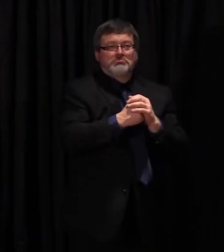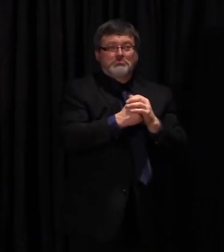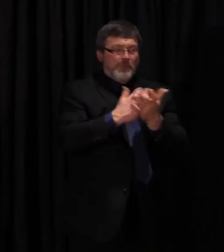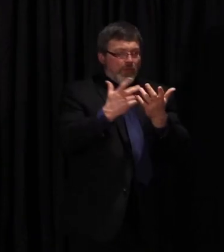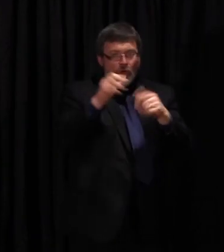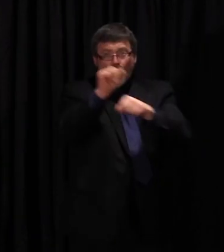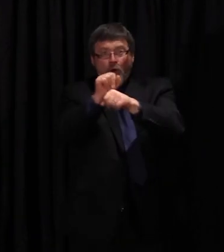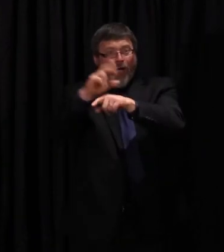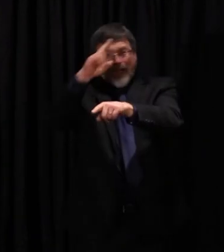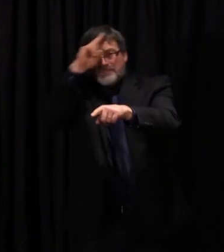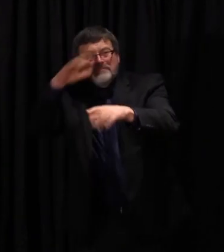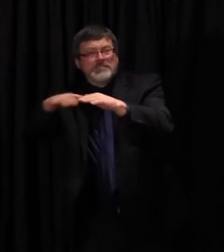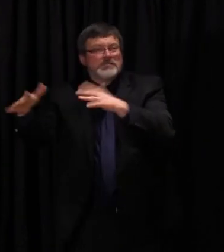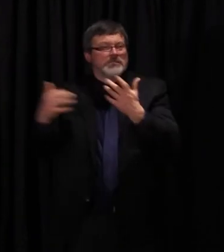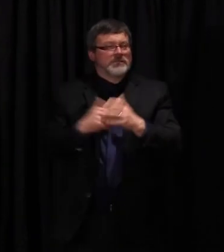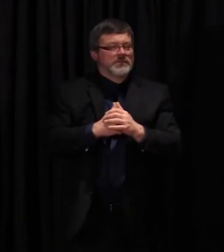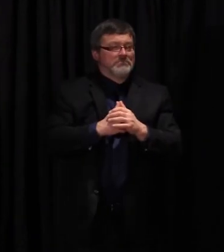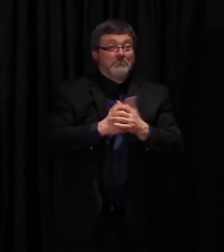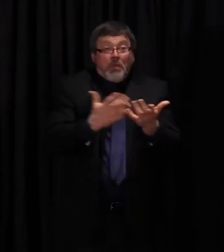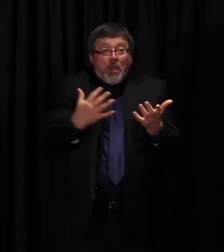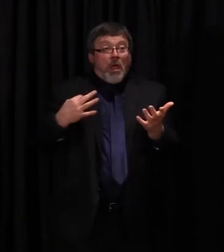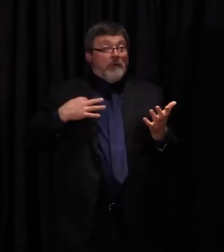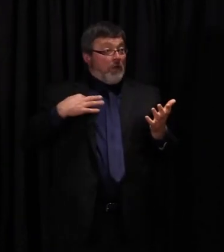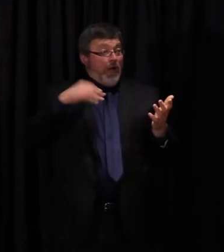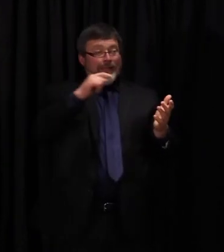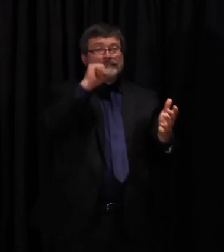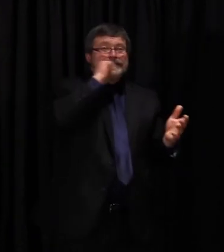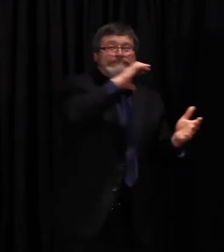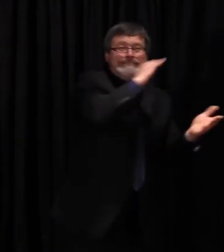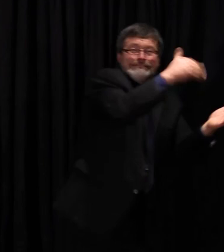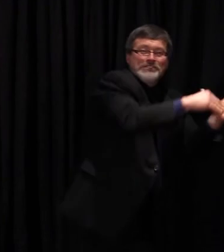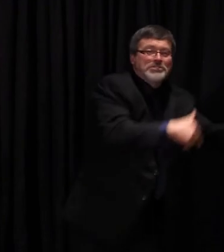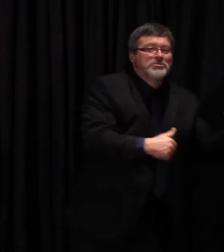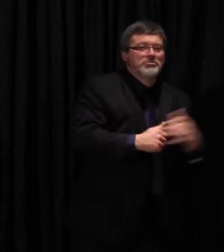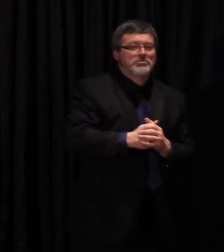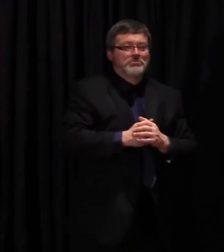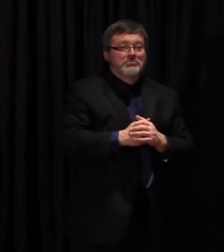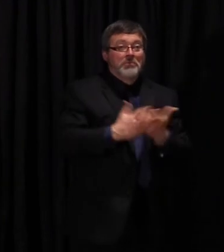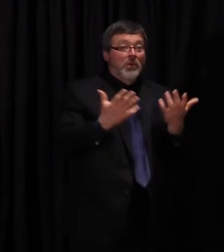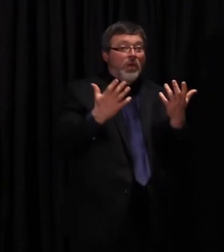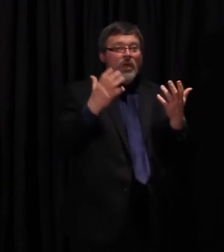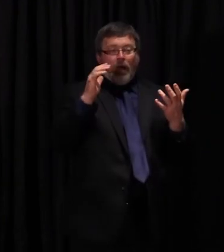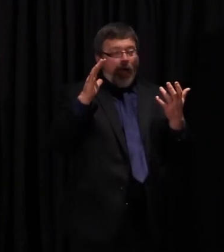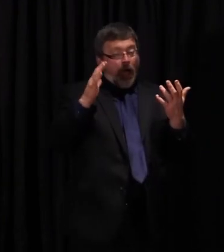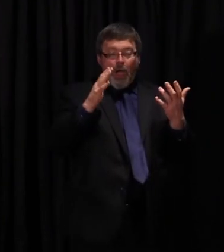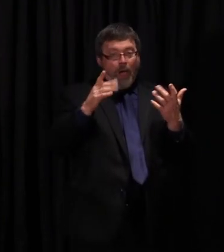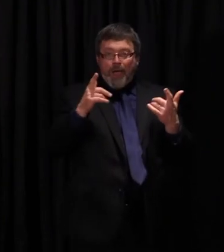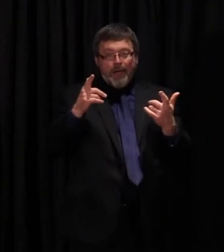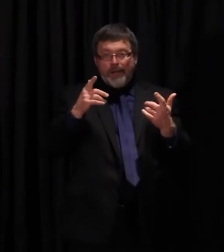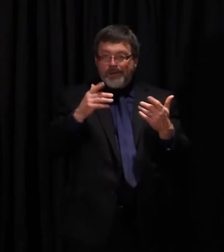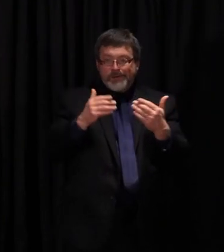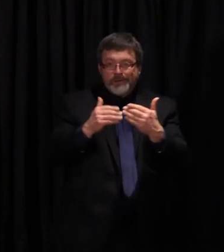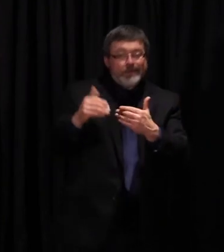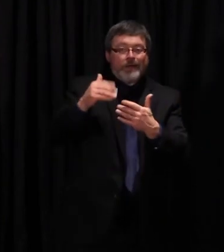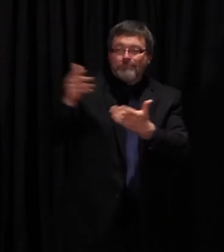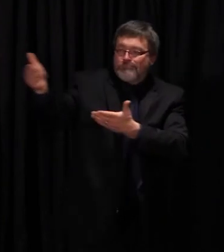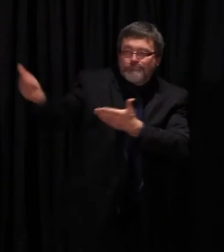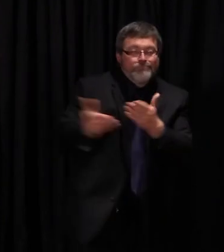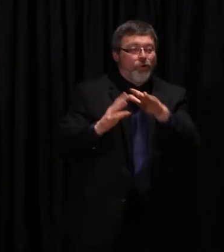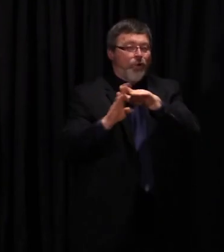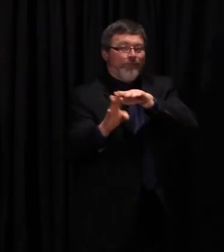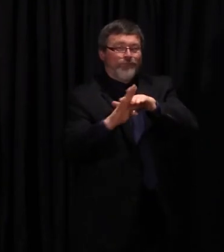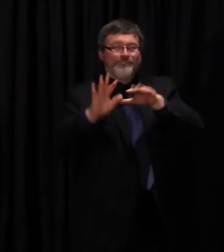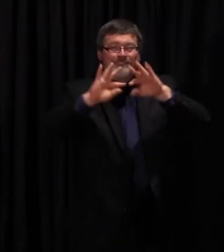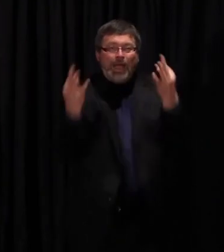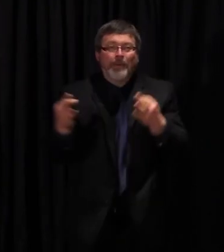Volunteer at the senior center. Take that extra step to welcome a refugee family to your town. Or